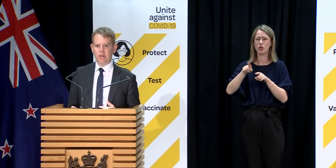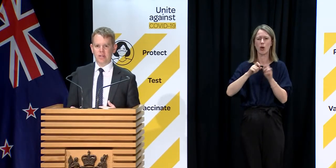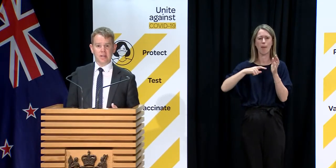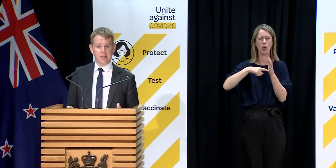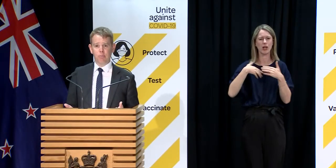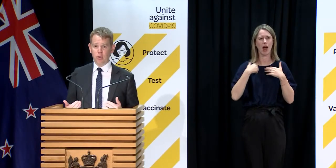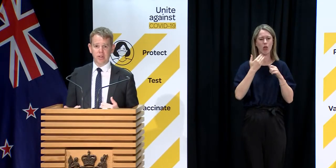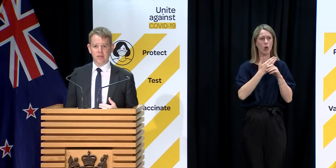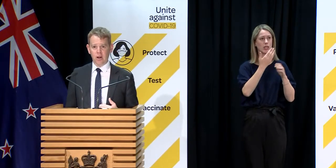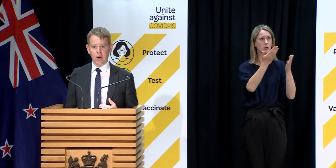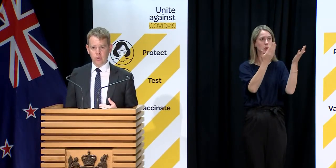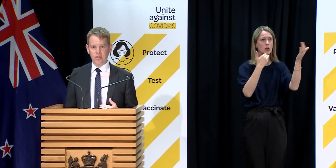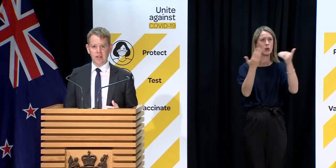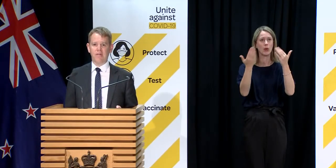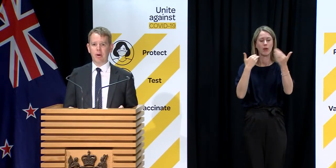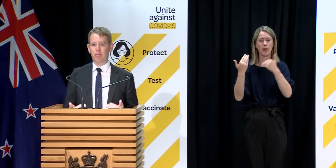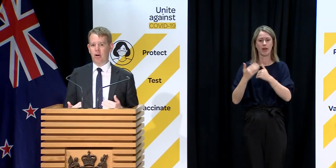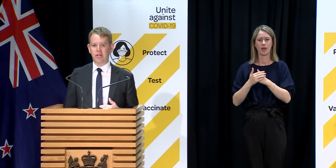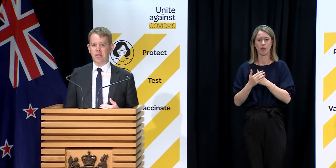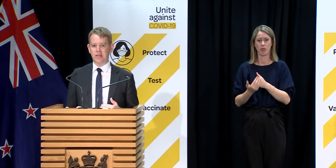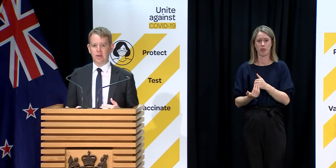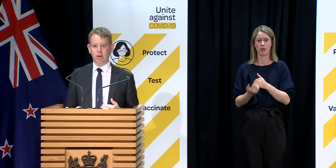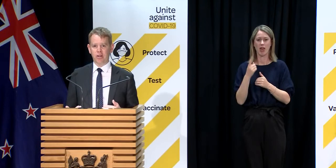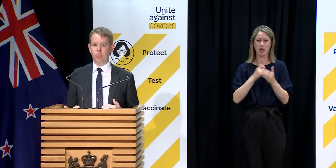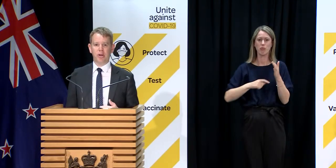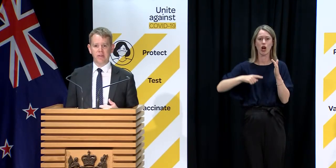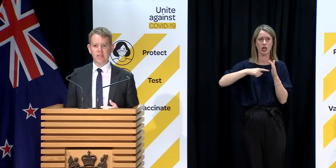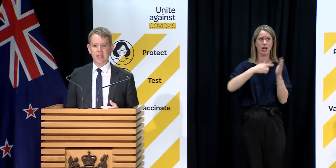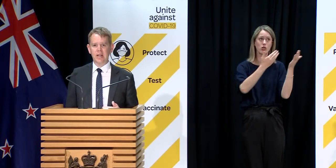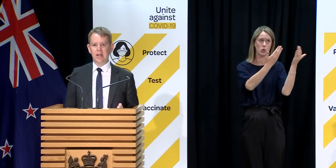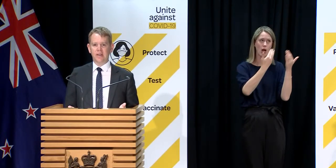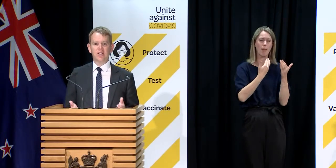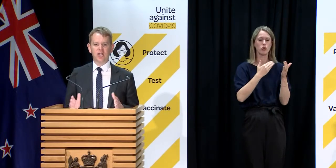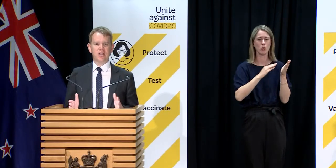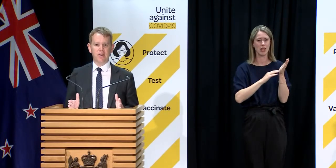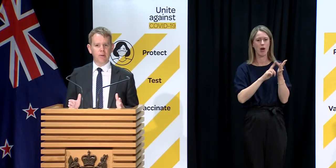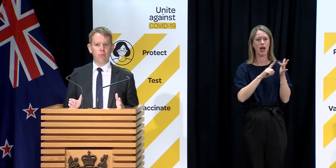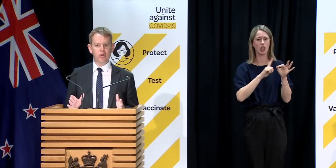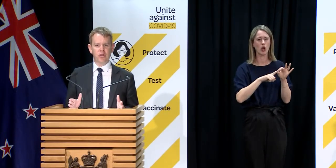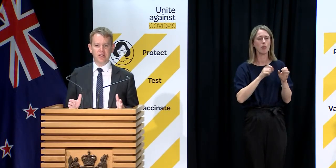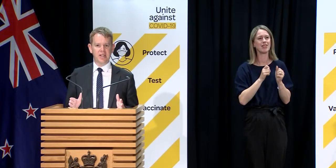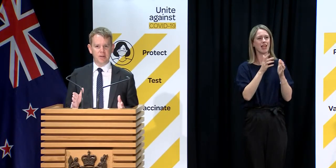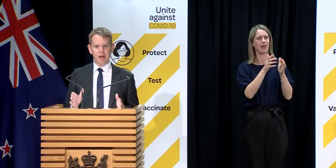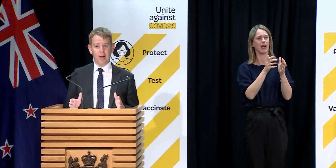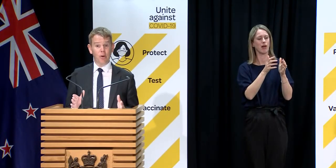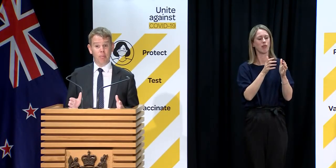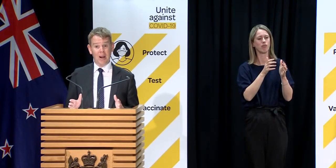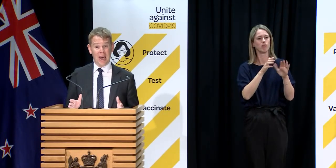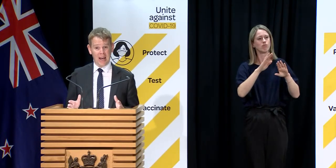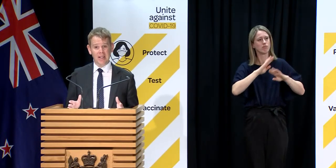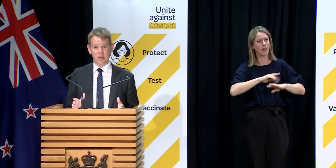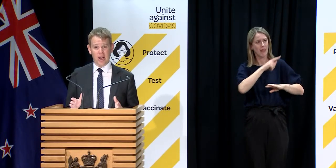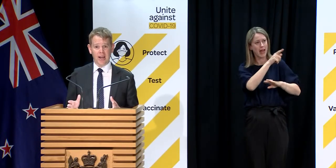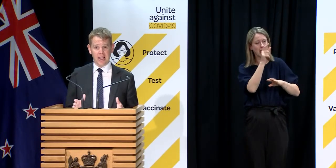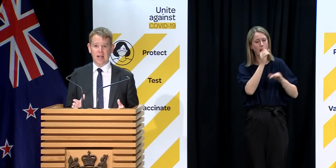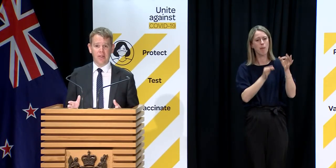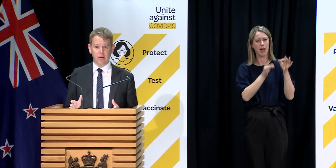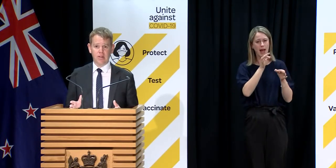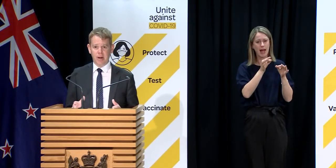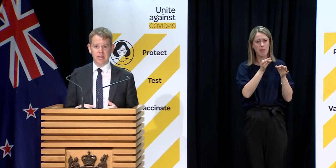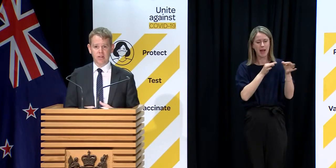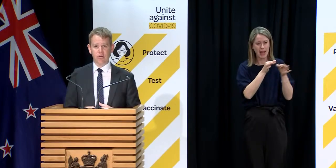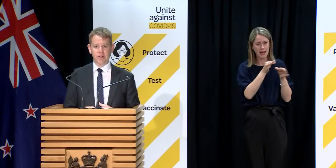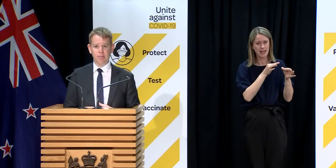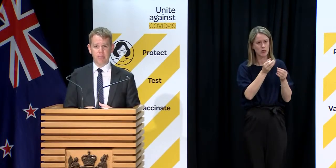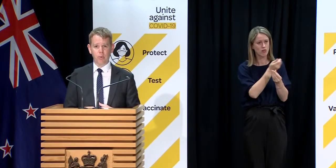health workers since the borders closed. They've been prioritised for MIQ previously. This is just giving them more certainty to be able to plan and to allocate out